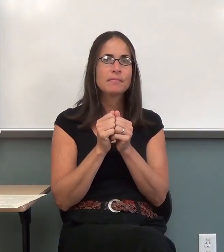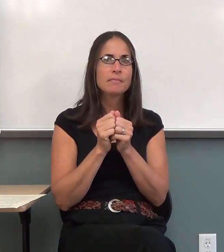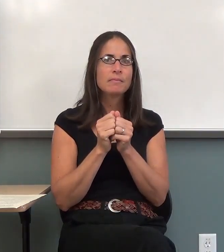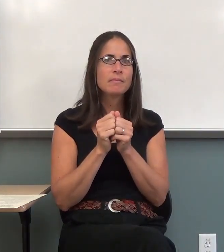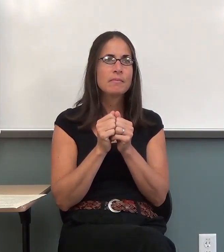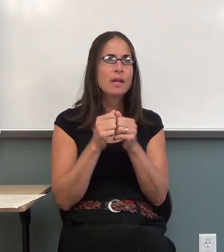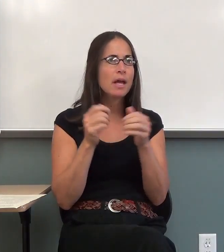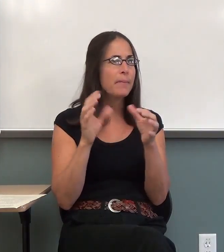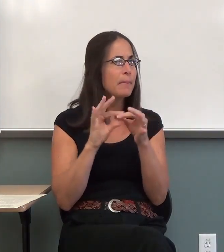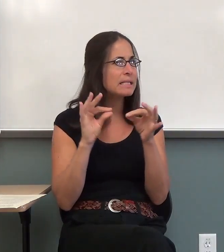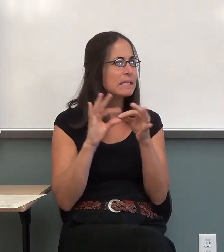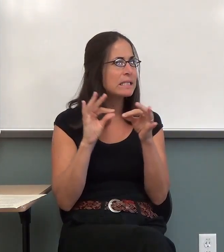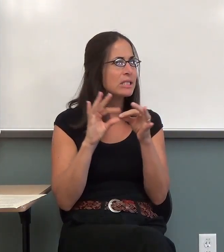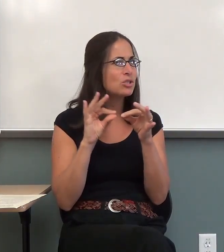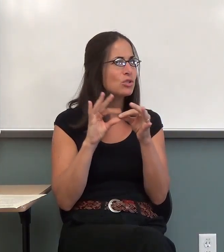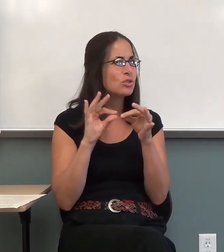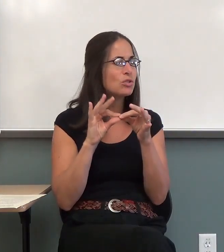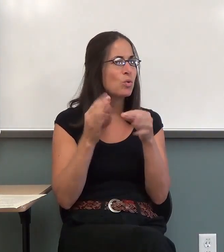message, like in each article. So, like,